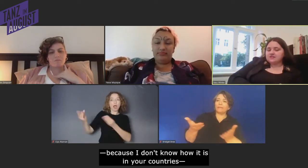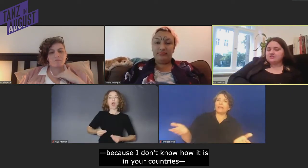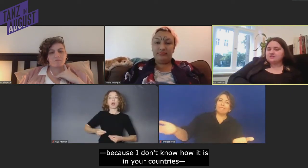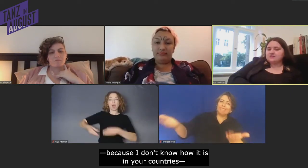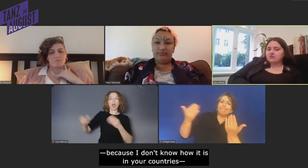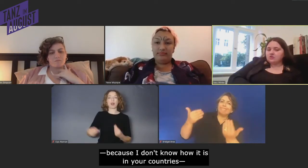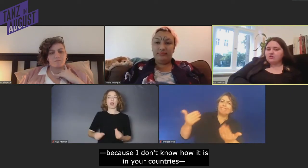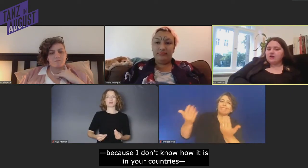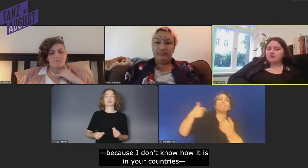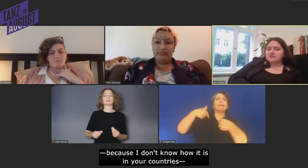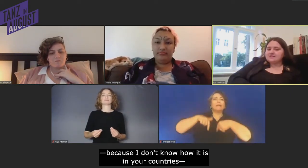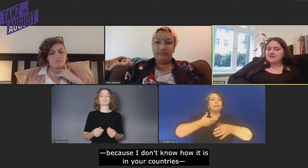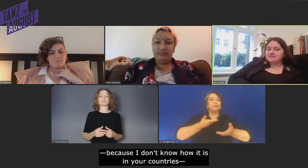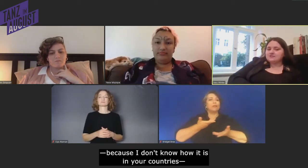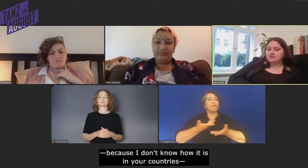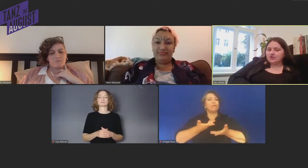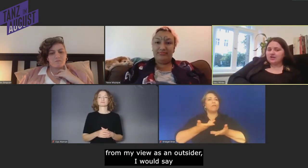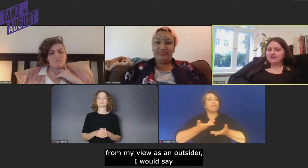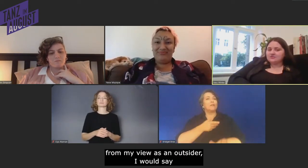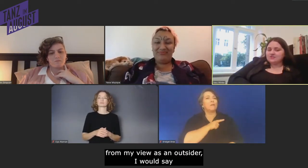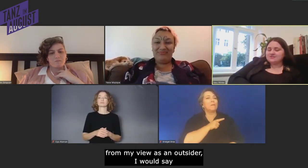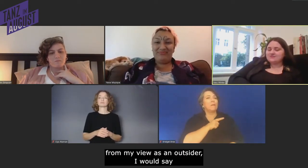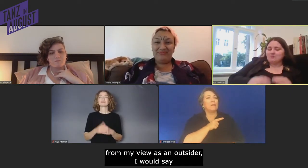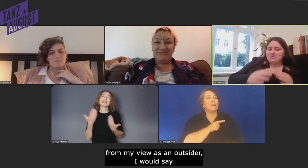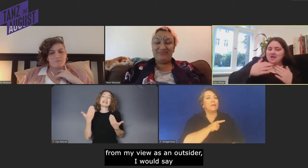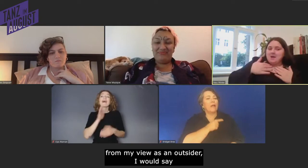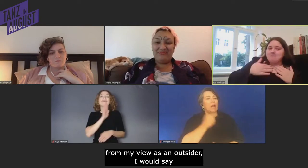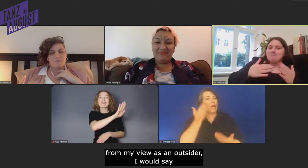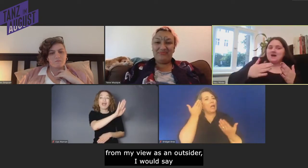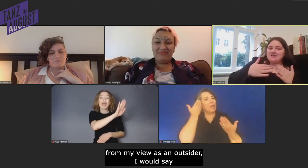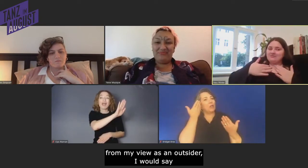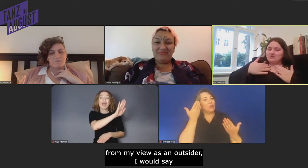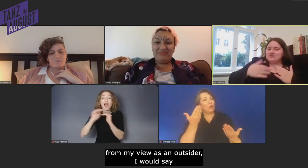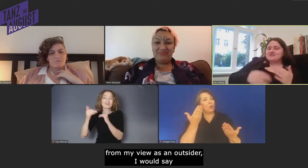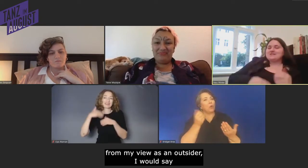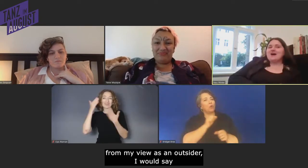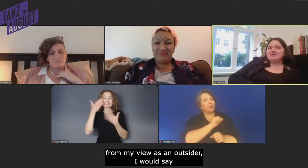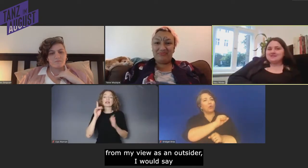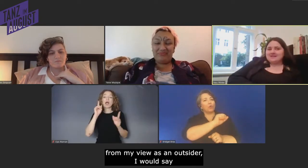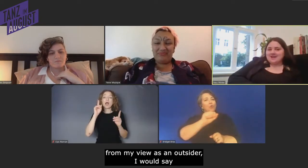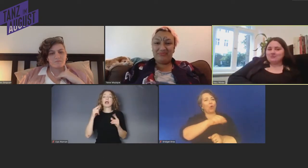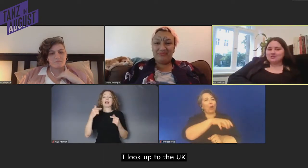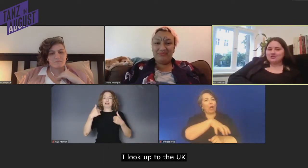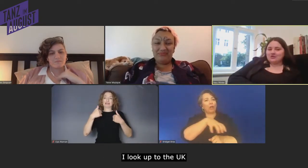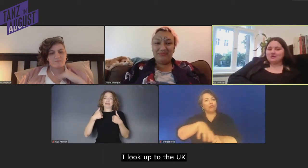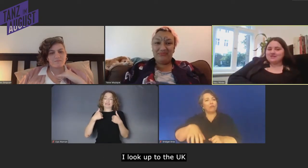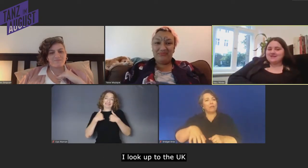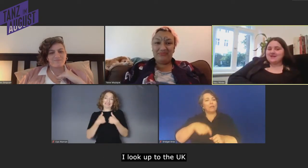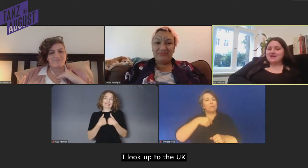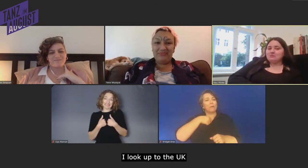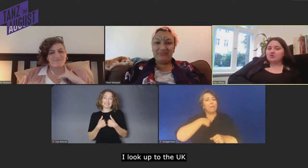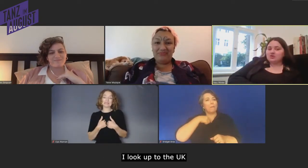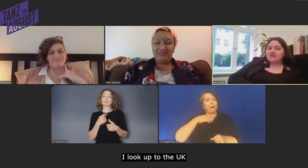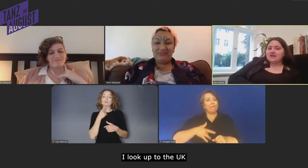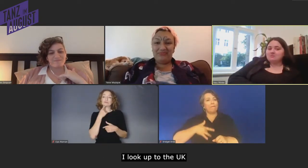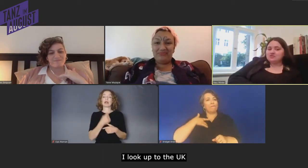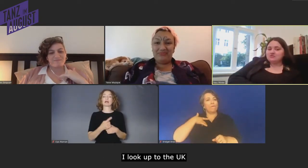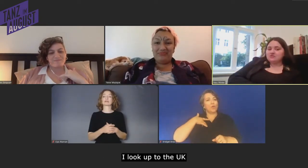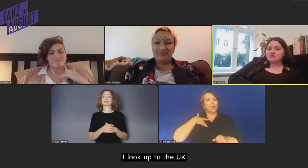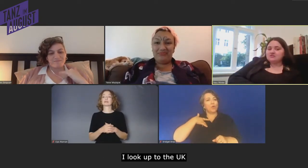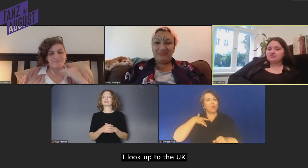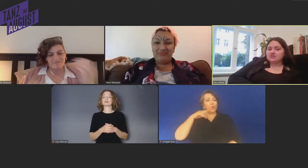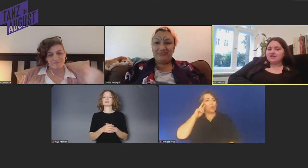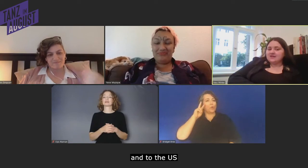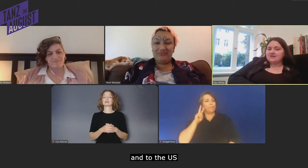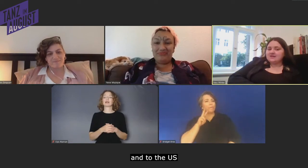because I don't know how is that in your countries, from my view as an outsider, I would always say I'm looking up to